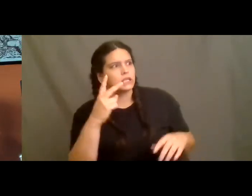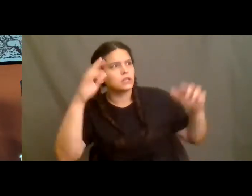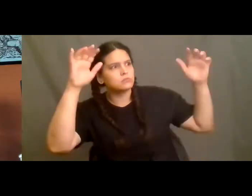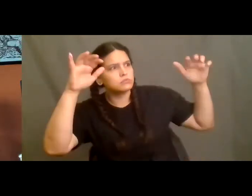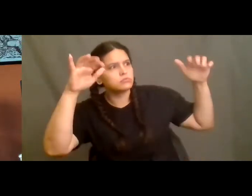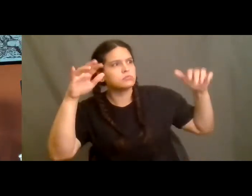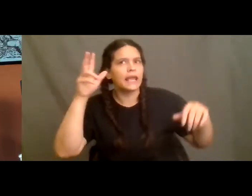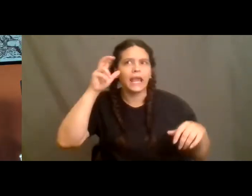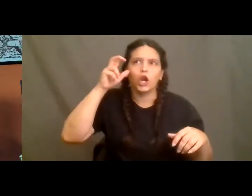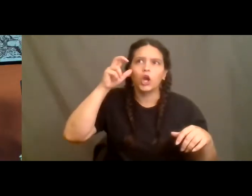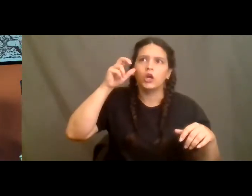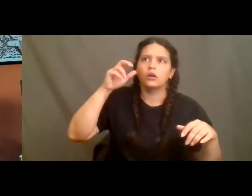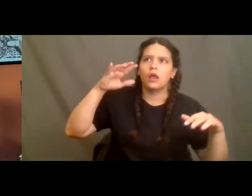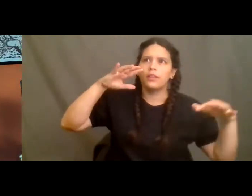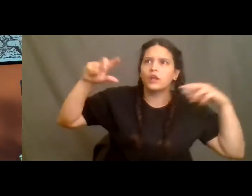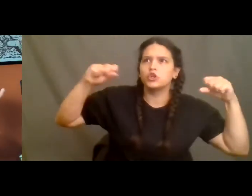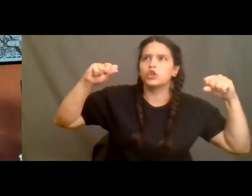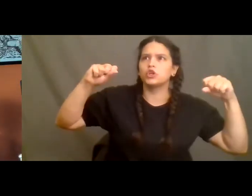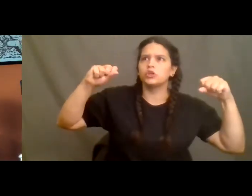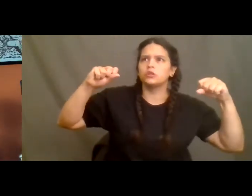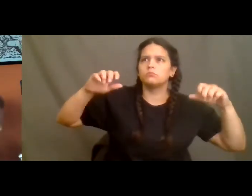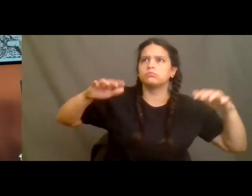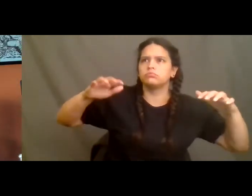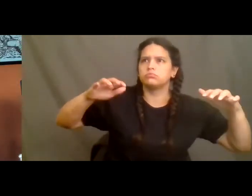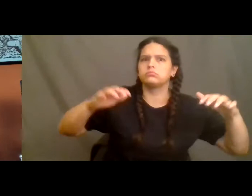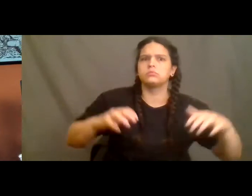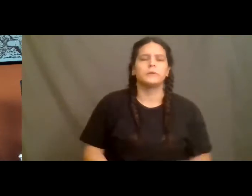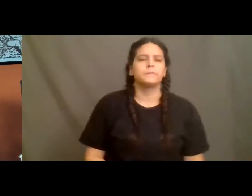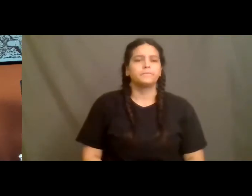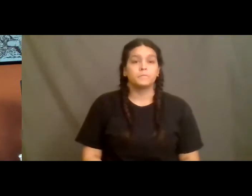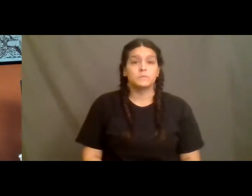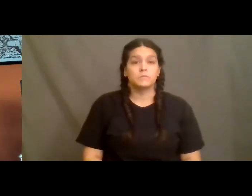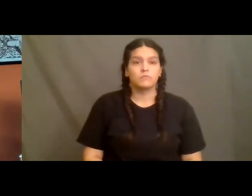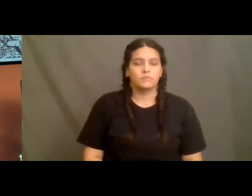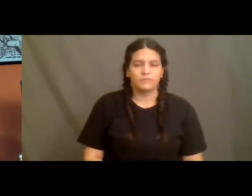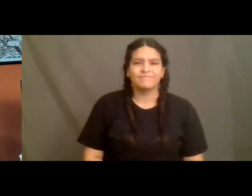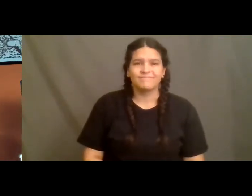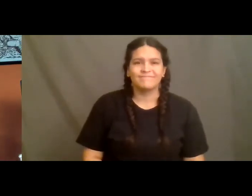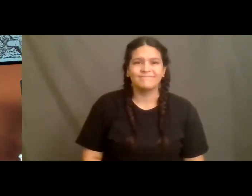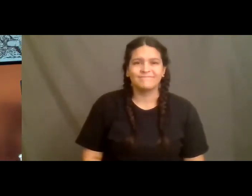it is the thunder when it's like boom, boom, boom, right? To hear it that nina. And so